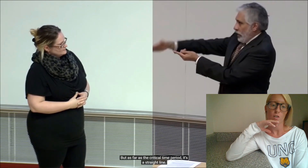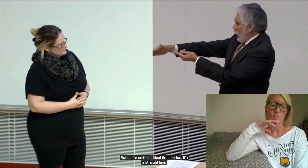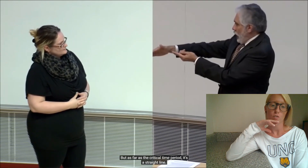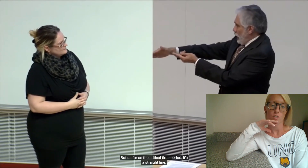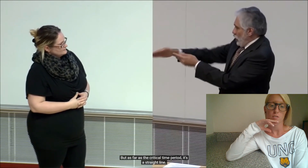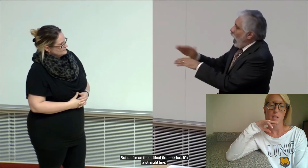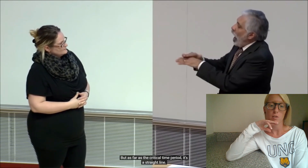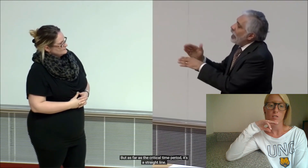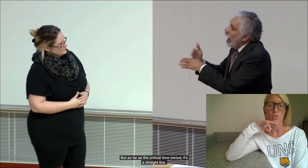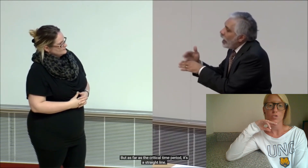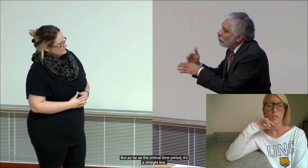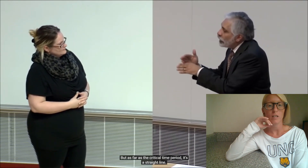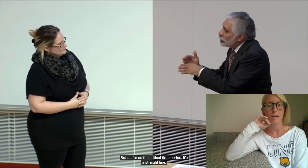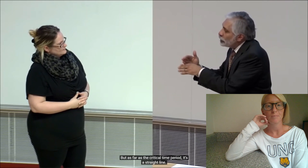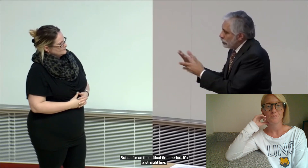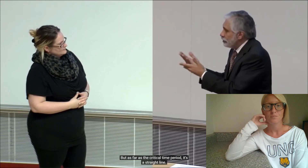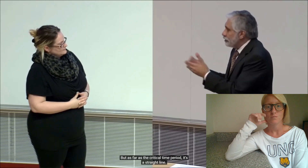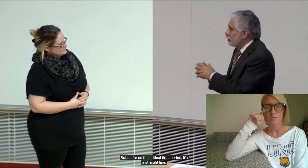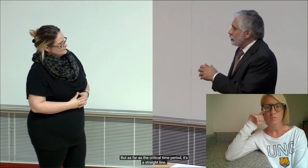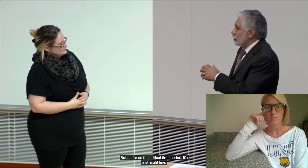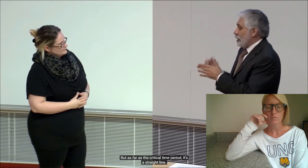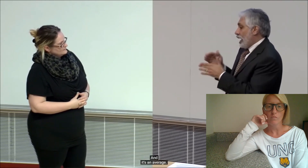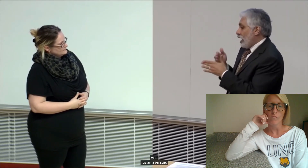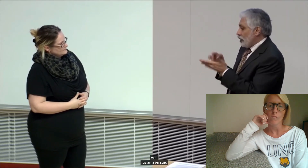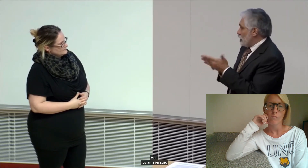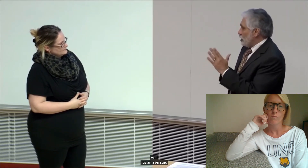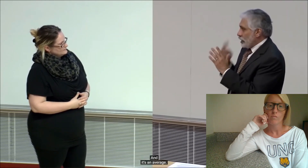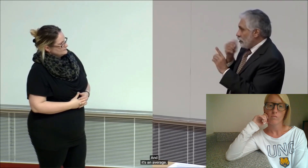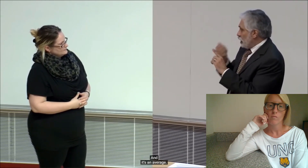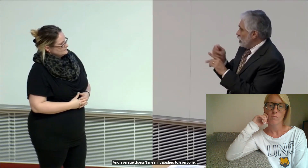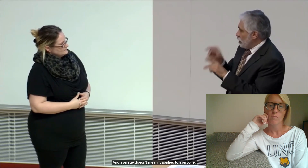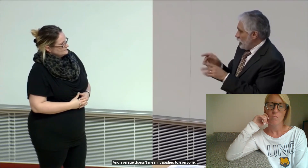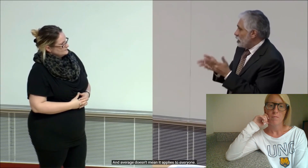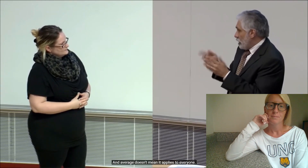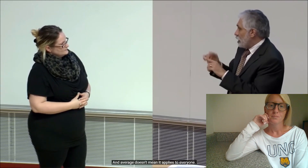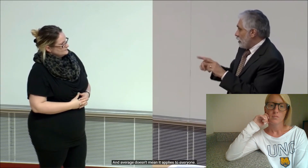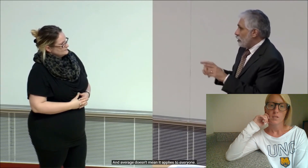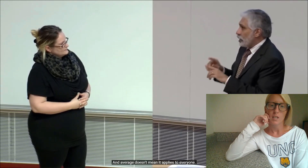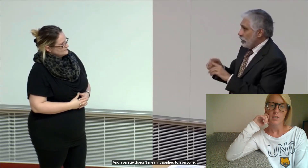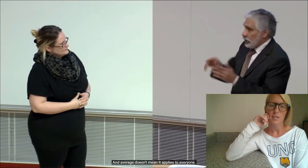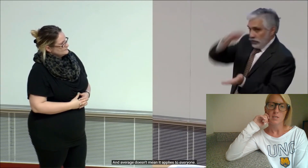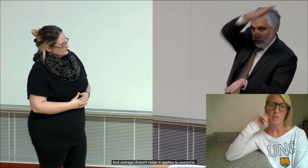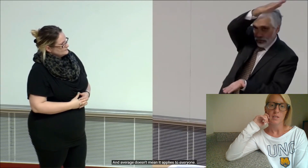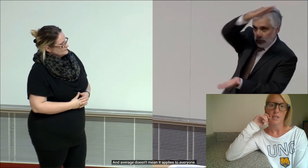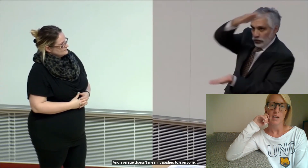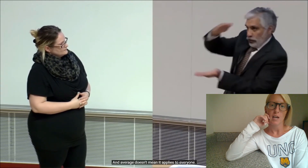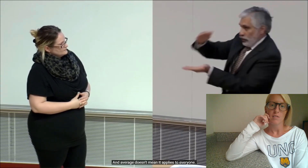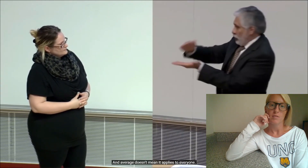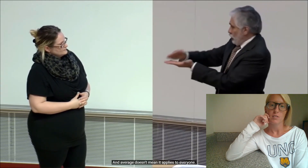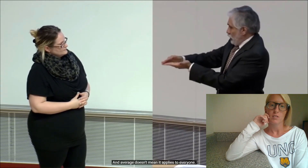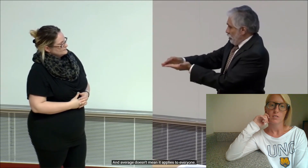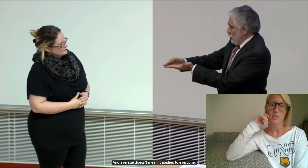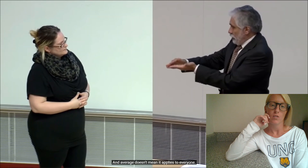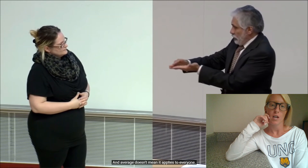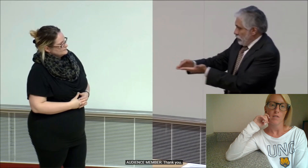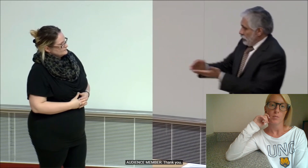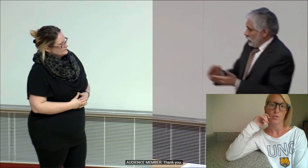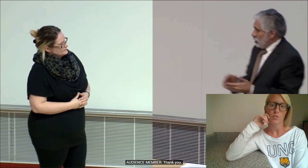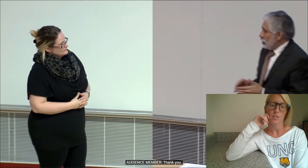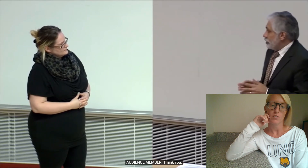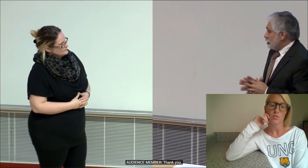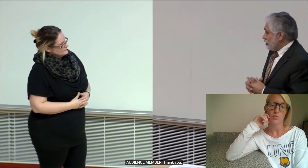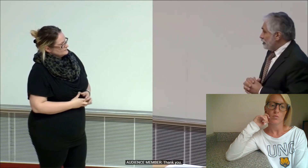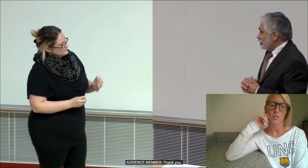time Communication, as far period, as the critical it's a time straight period, it's a straight line. line. And it's an average. And average does And it not mean it doesn't mean that applies they to have- everyone. They don't